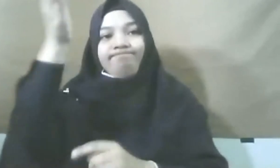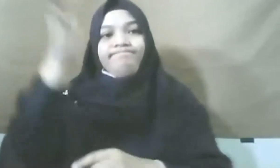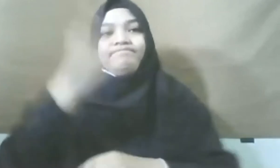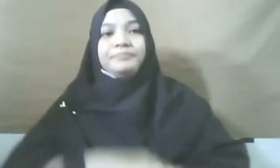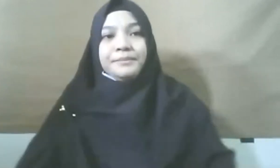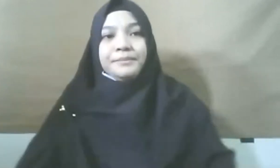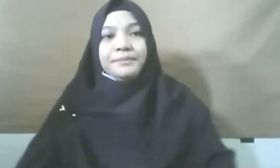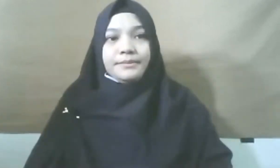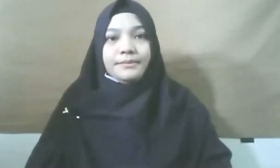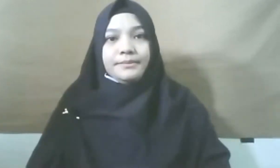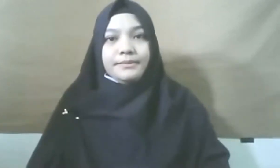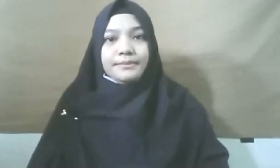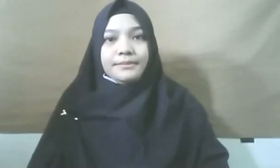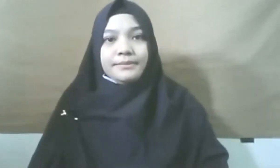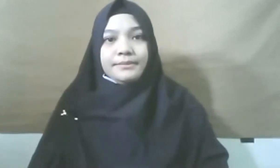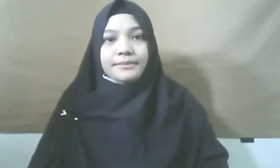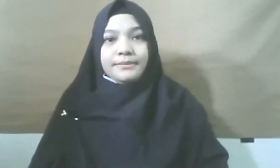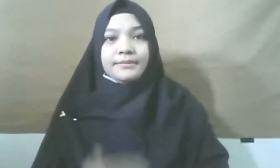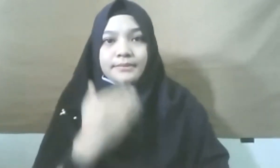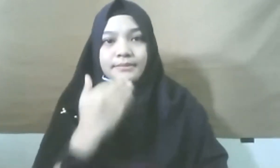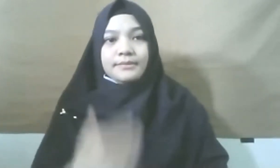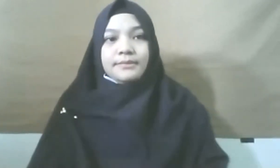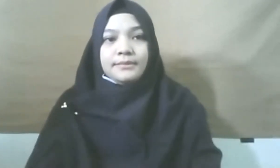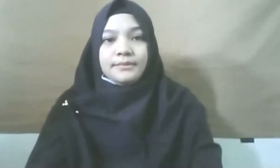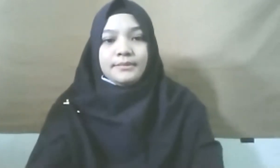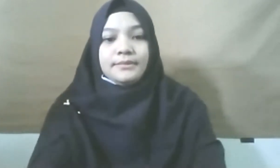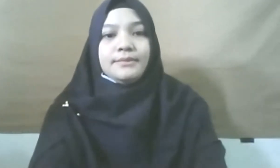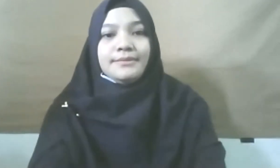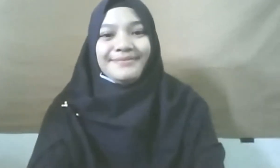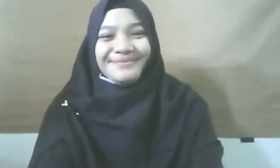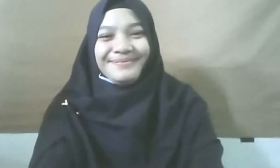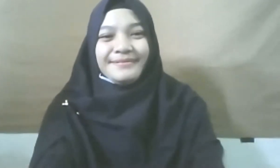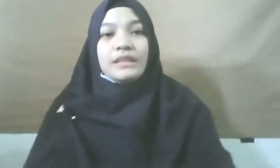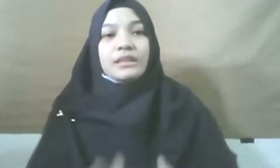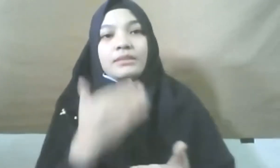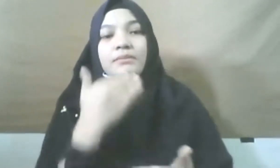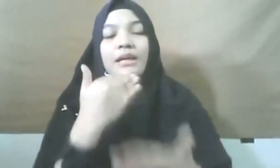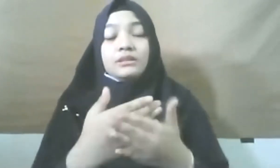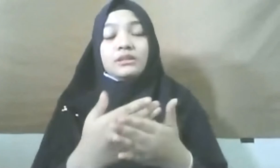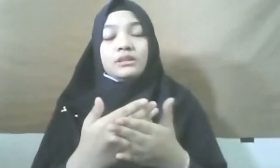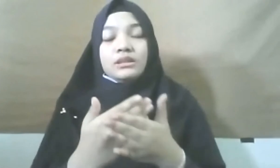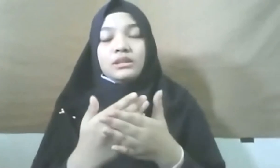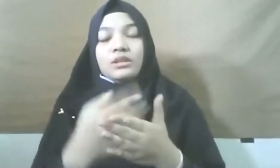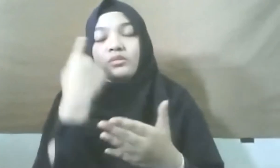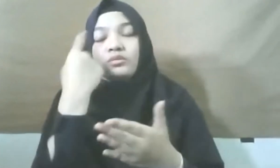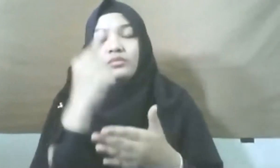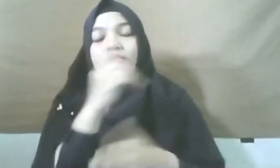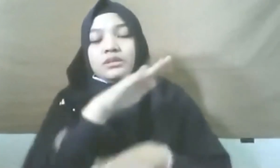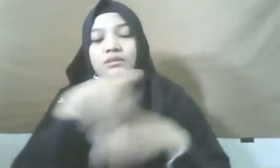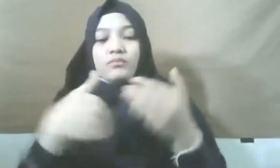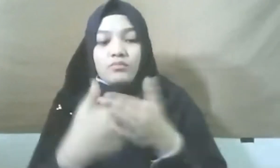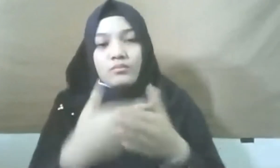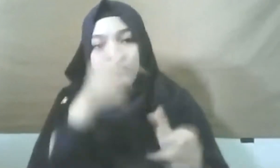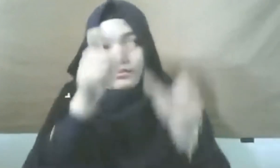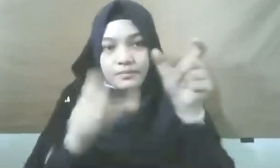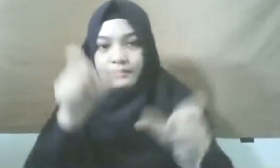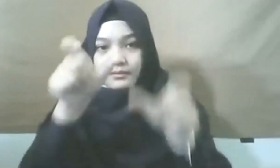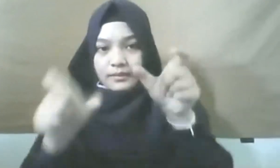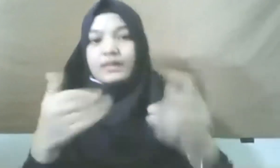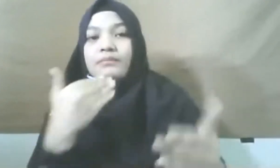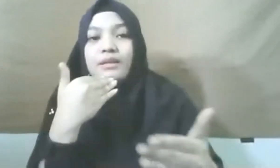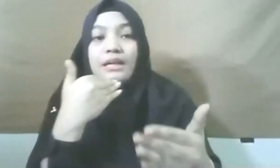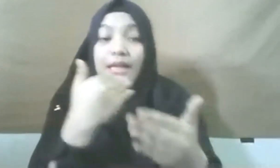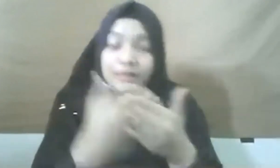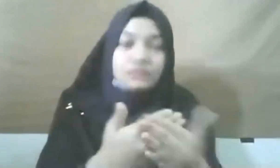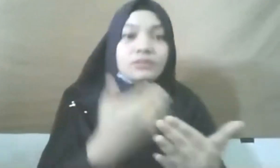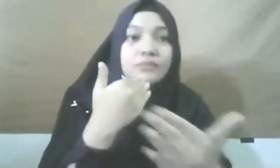Nuka. Thank you. Thank you so much for everyone. Thank you, Pak Aco. Thank you, Nuka and